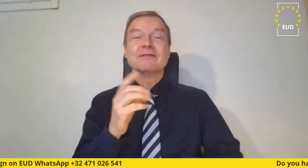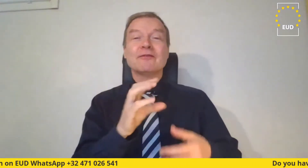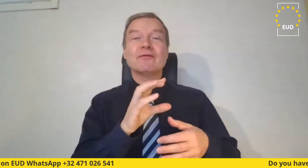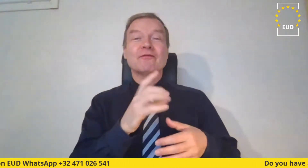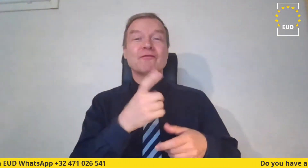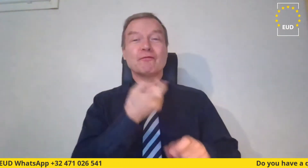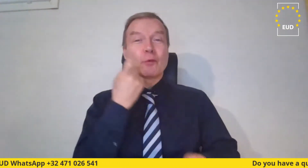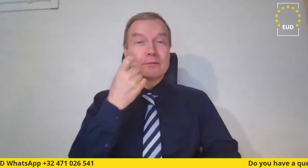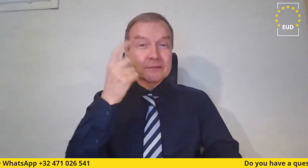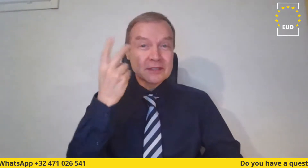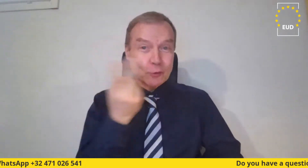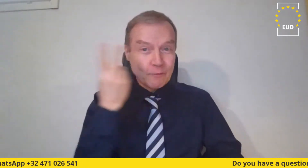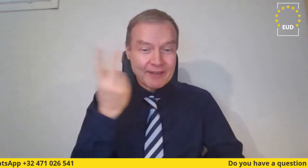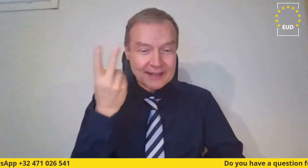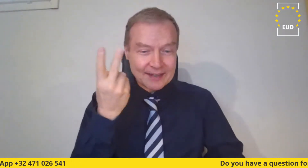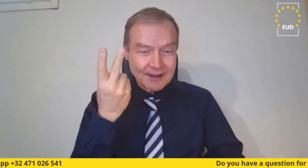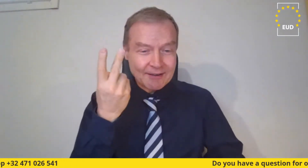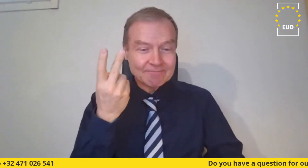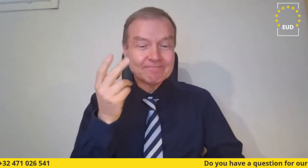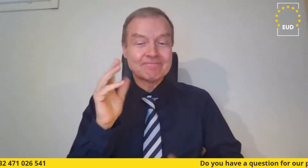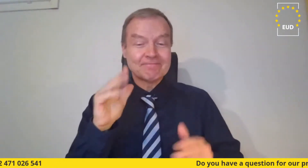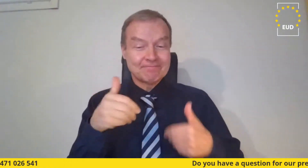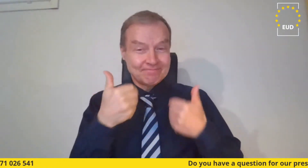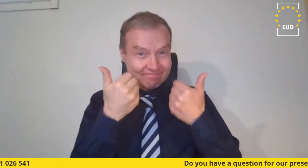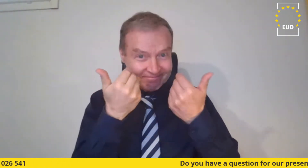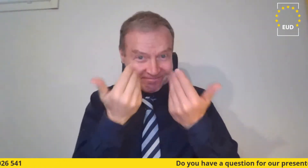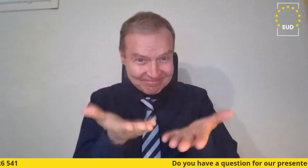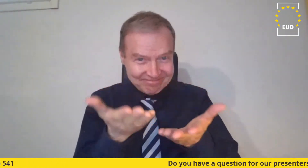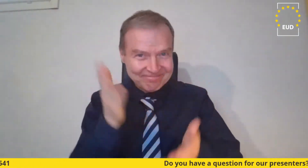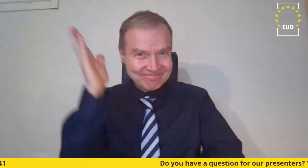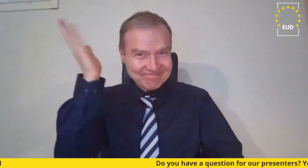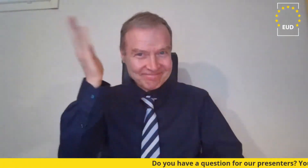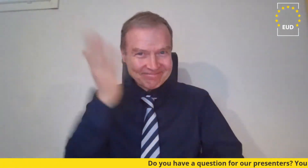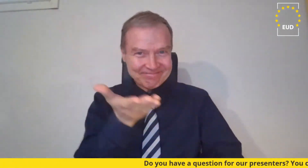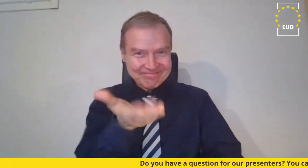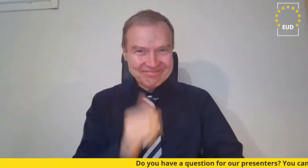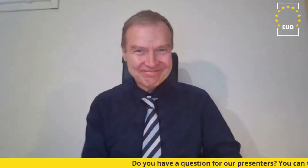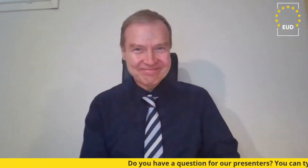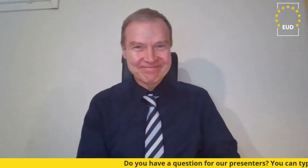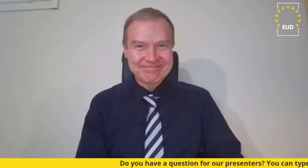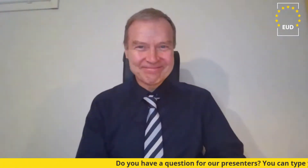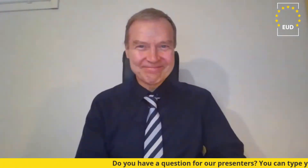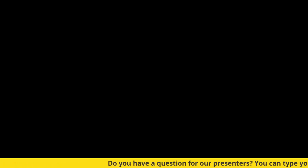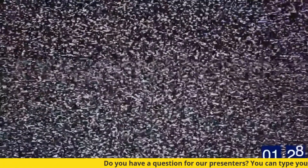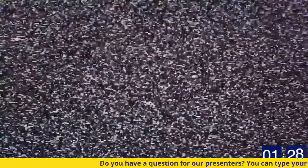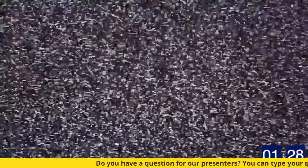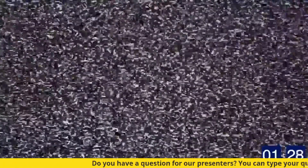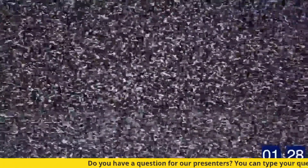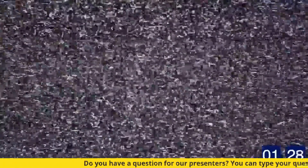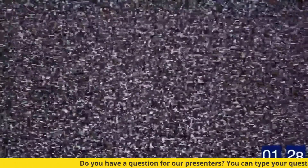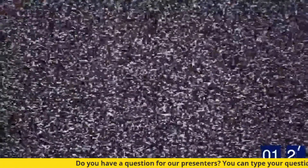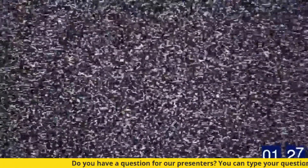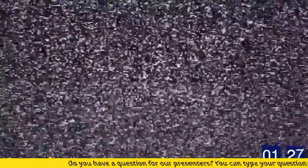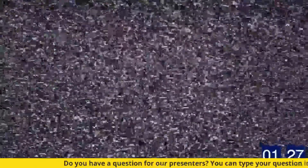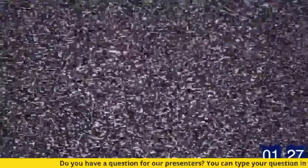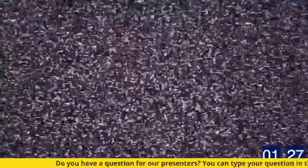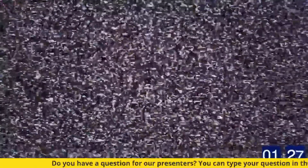We're going to move now to our second presenter, Bojan Mod from Slovenia. Bojan, you have the floor.